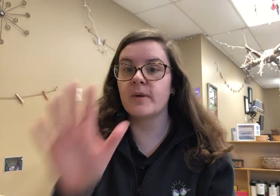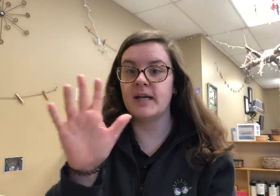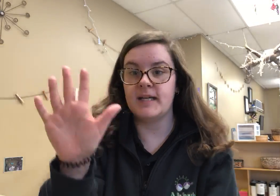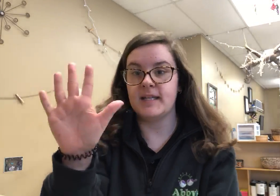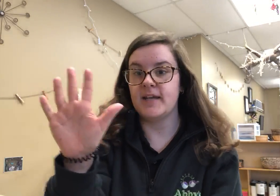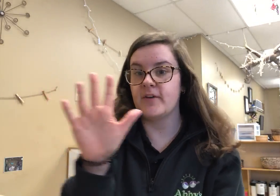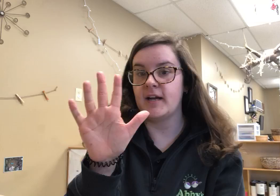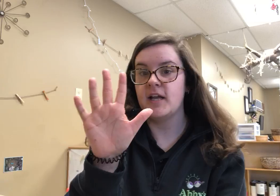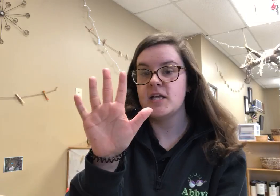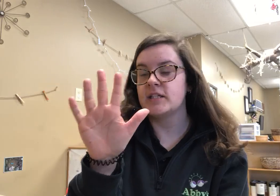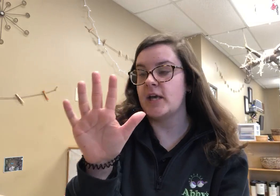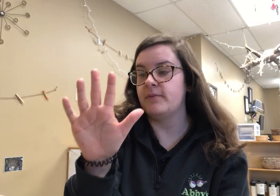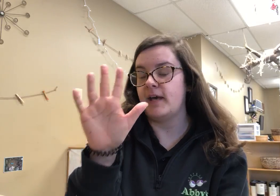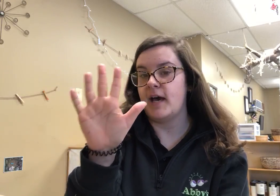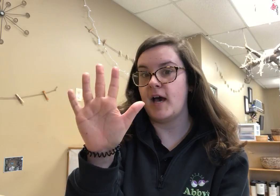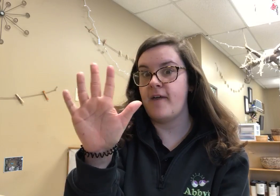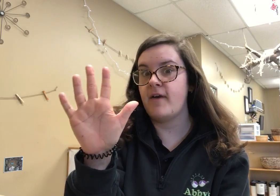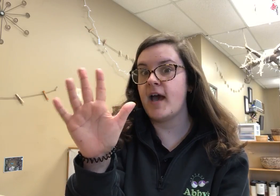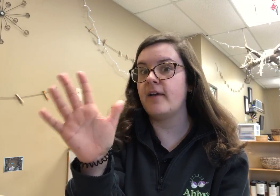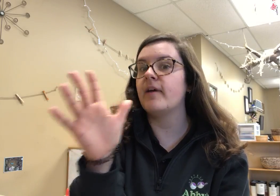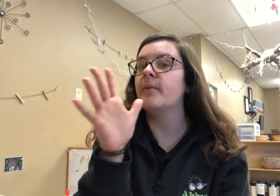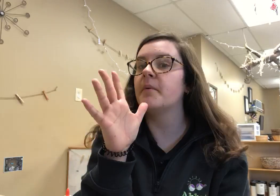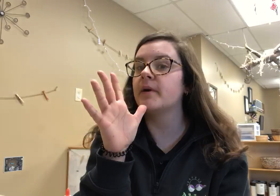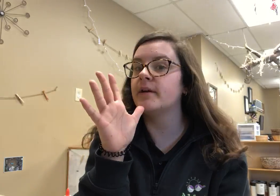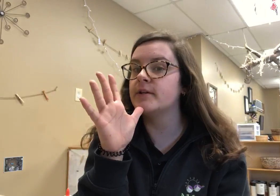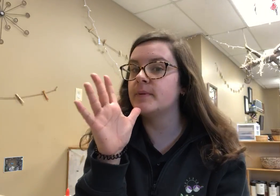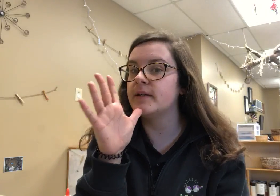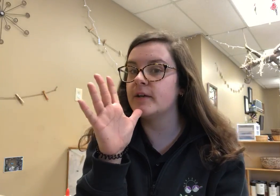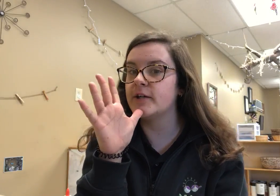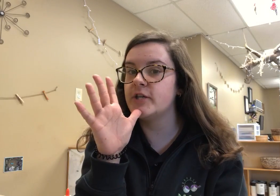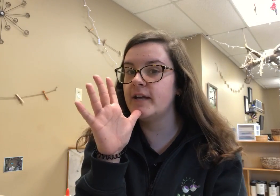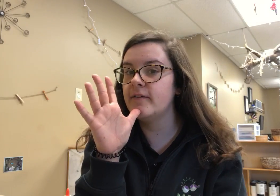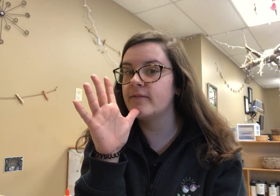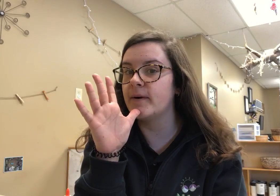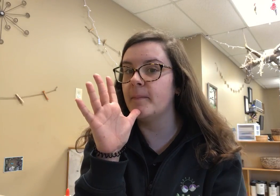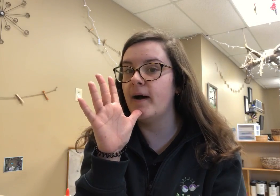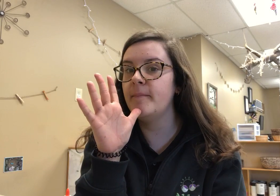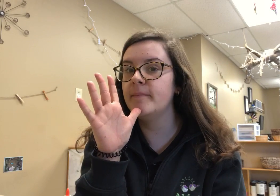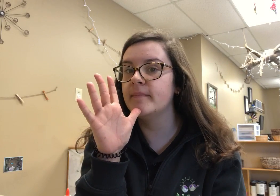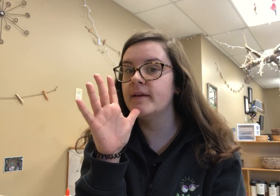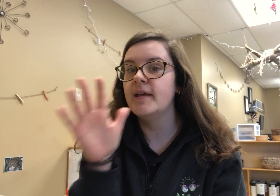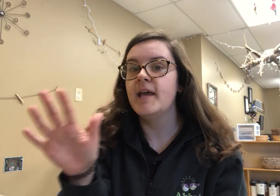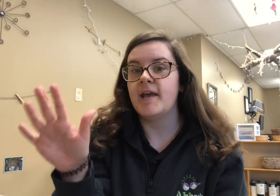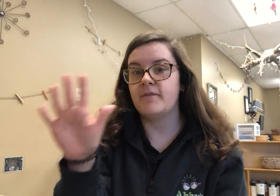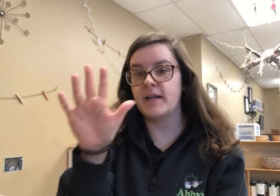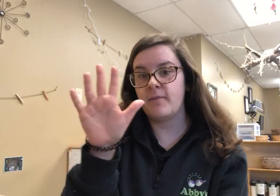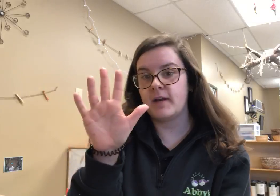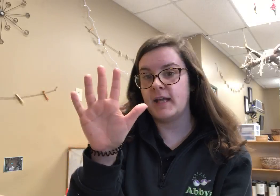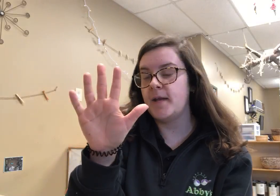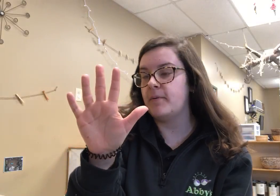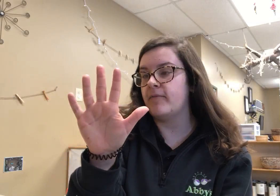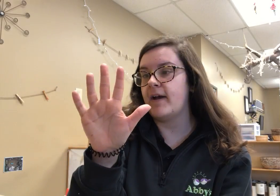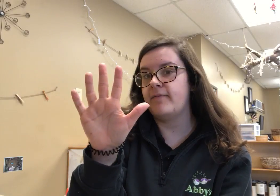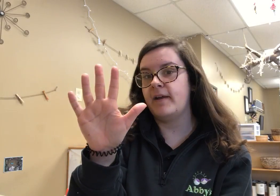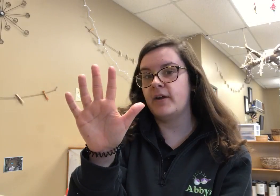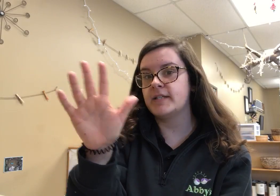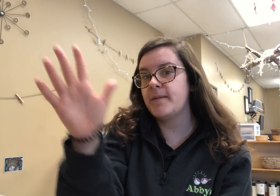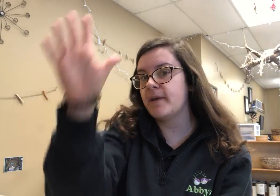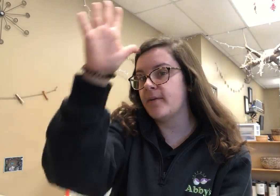we're gonna give her self high five and what we're gonna do is put it to her chin for mom and for dad we're gonna keep our five fingers up and